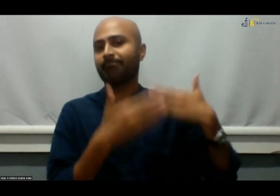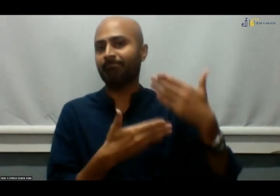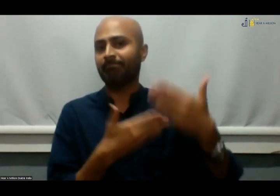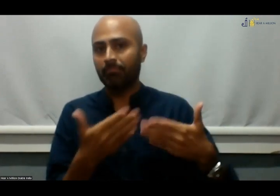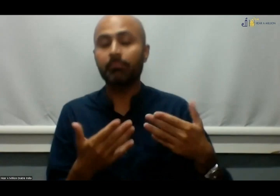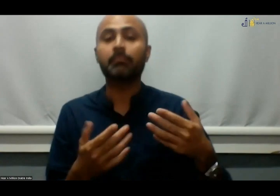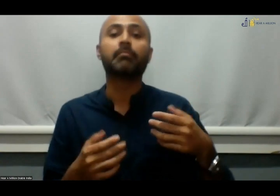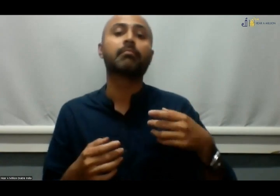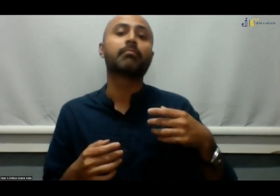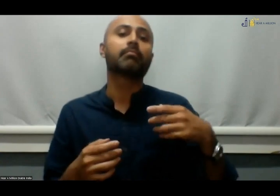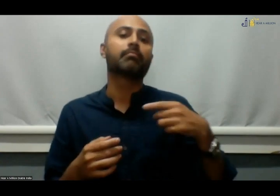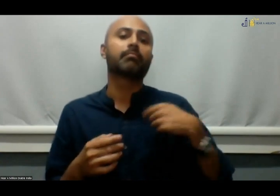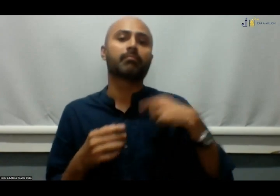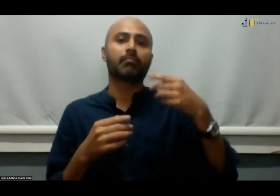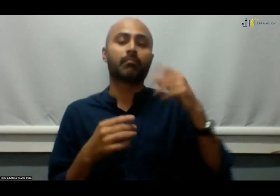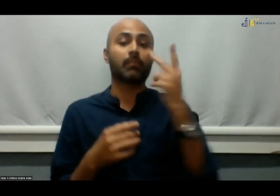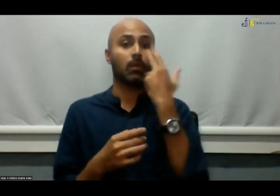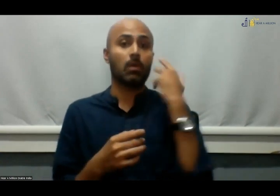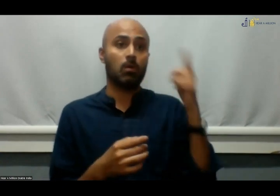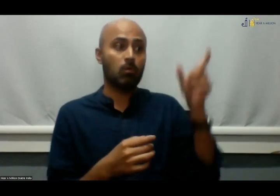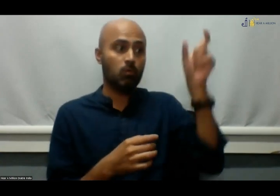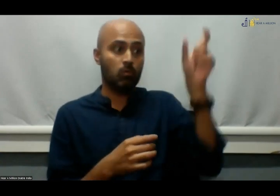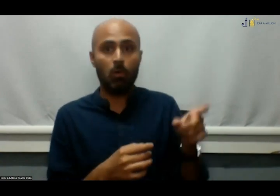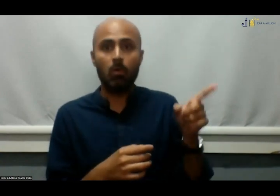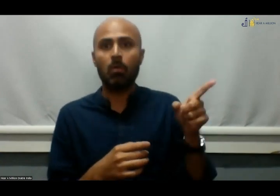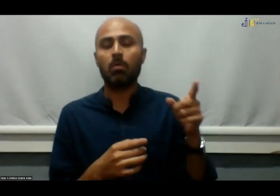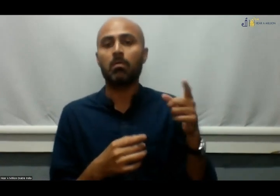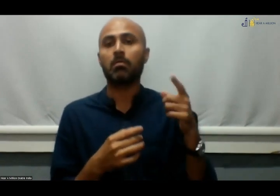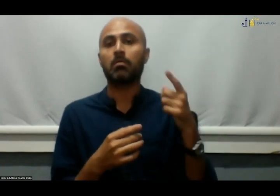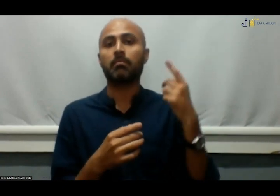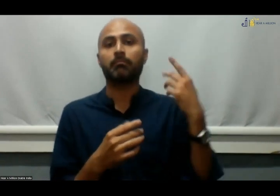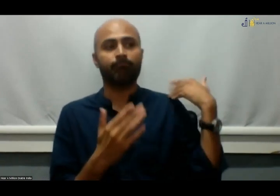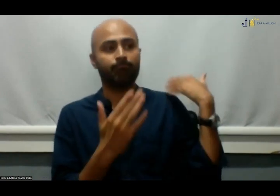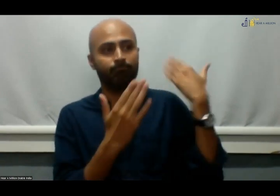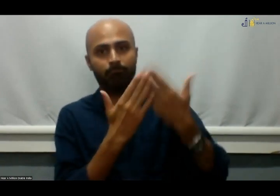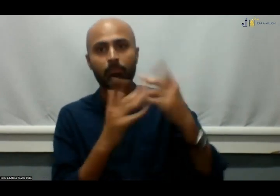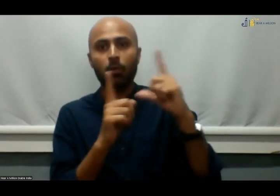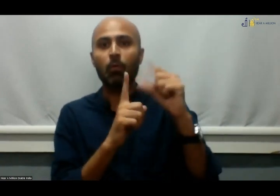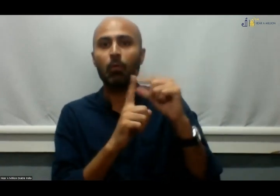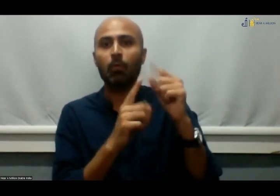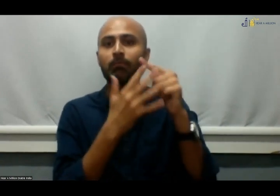this truth. So now I will be showing